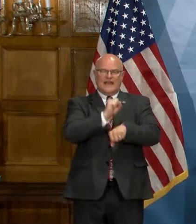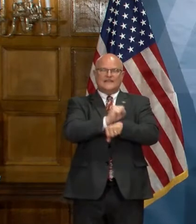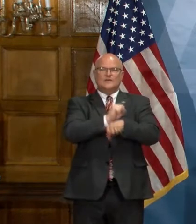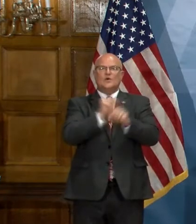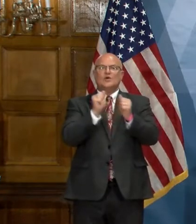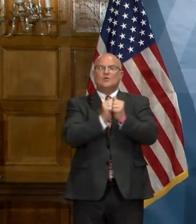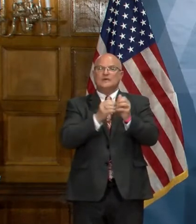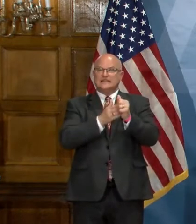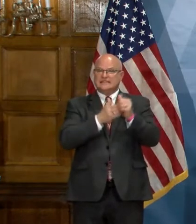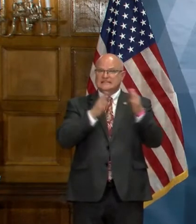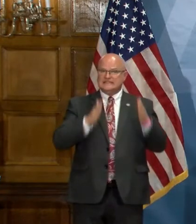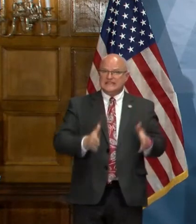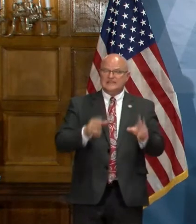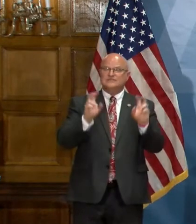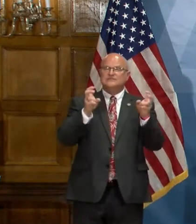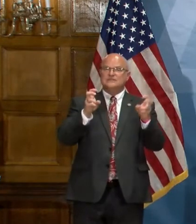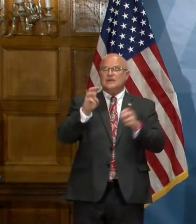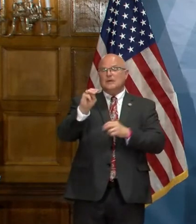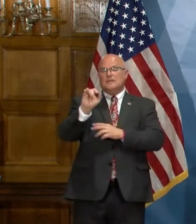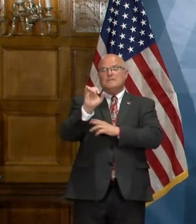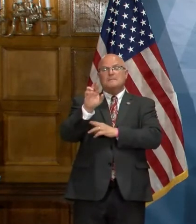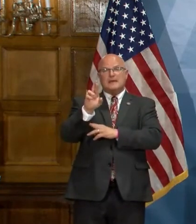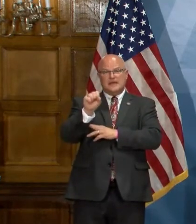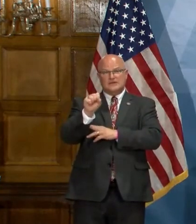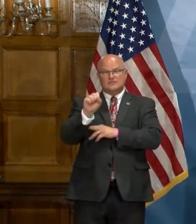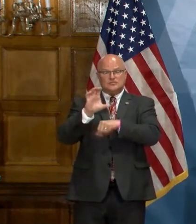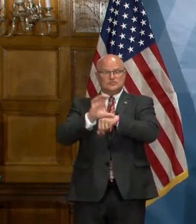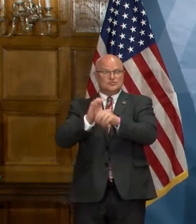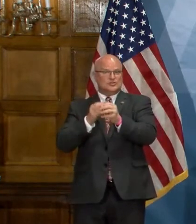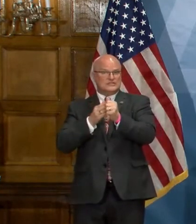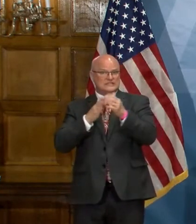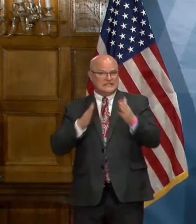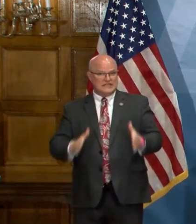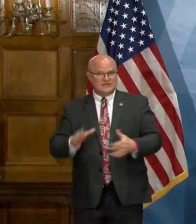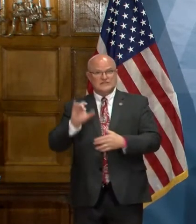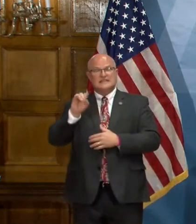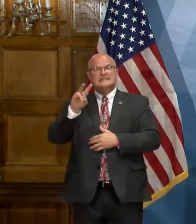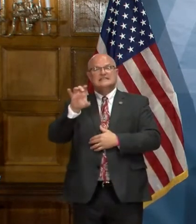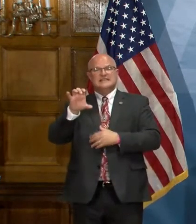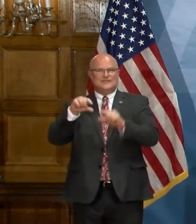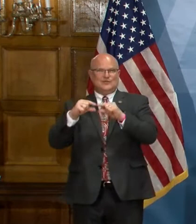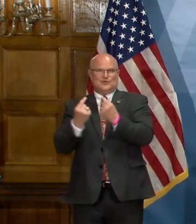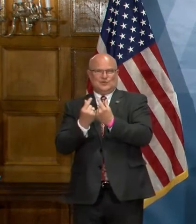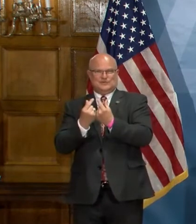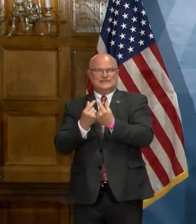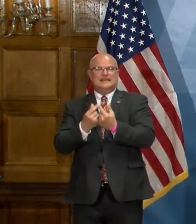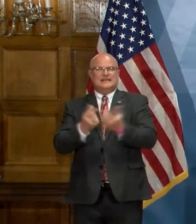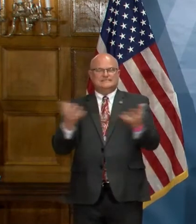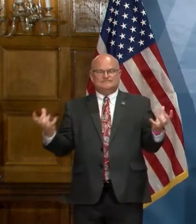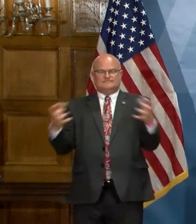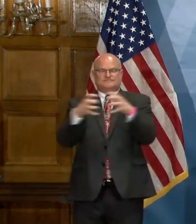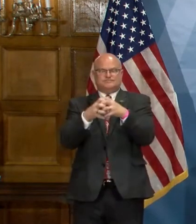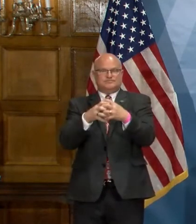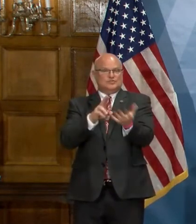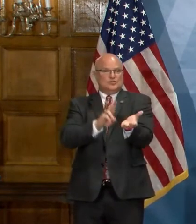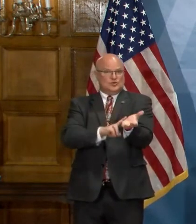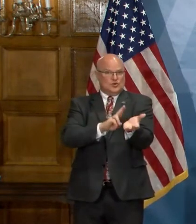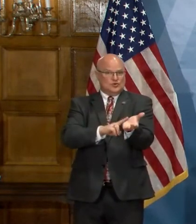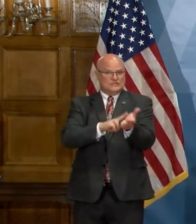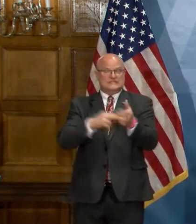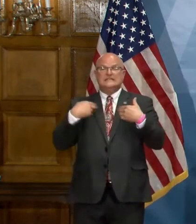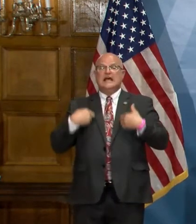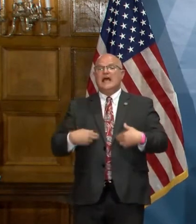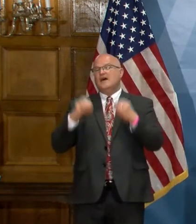leaders, including mayors, state representatives, church leaders, and civic groups. They comprise of nurses,